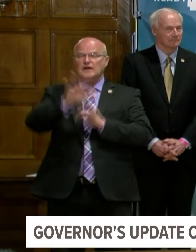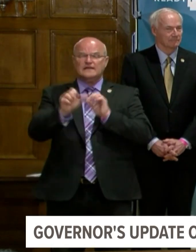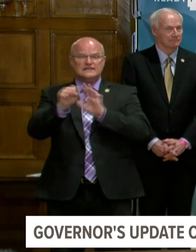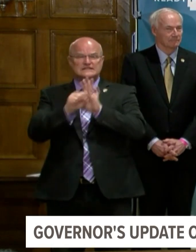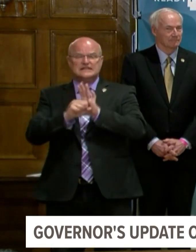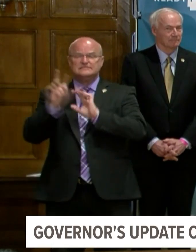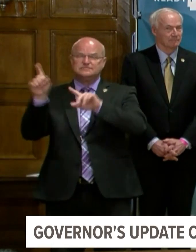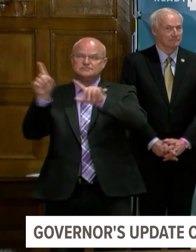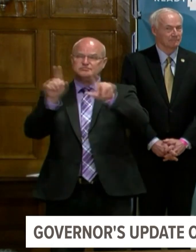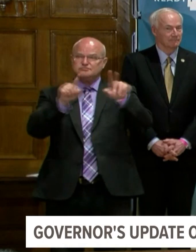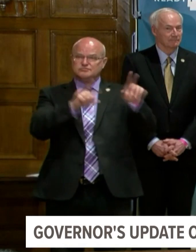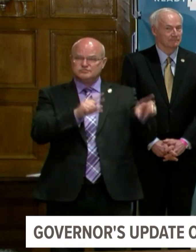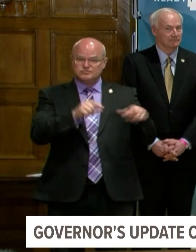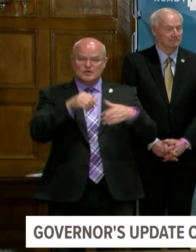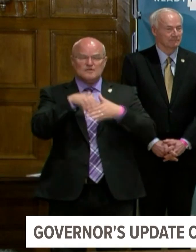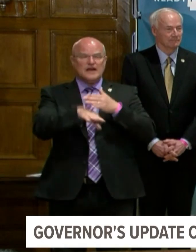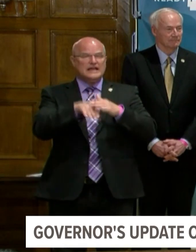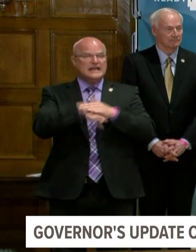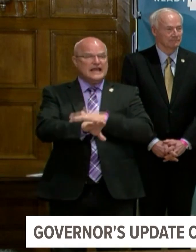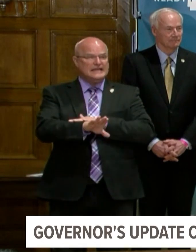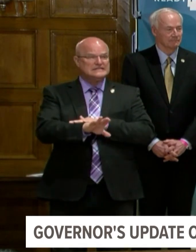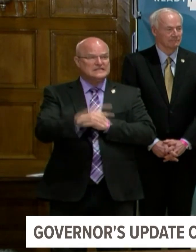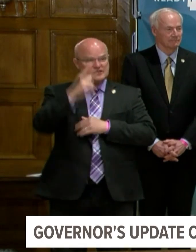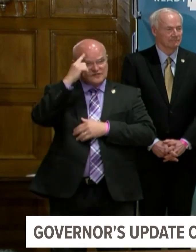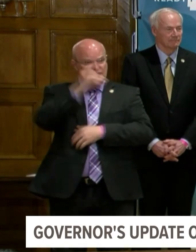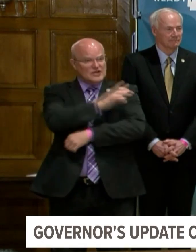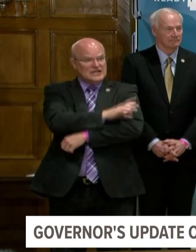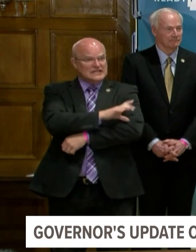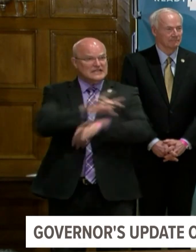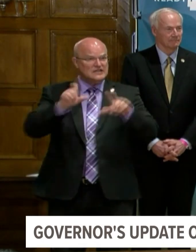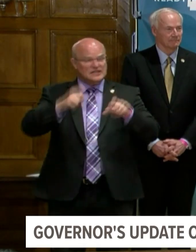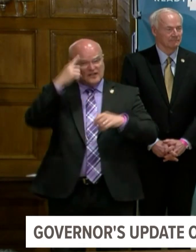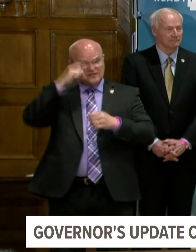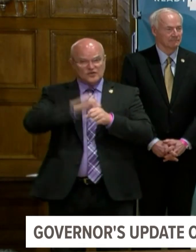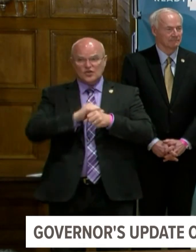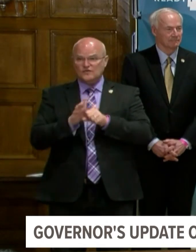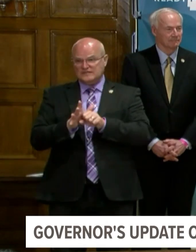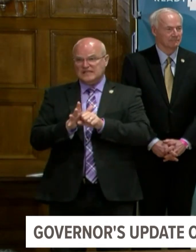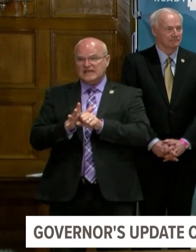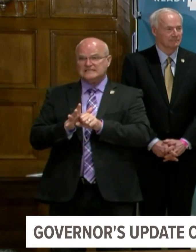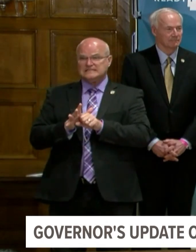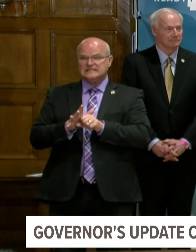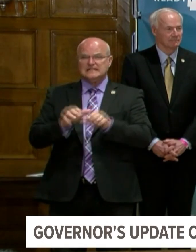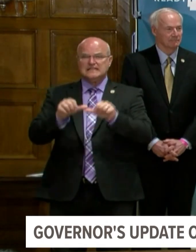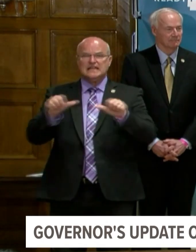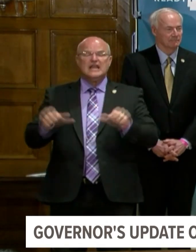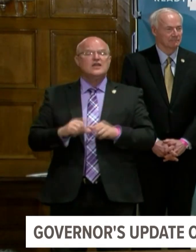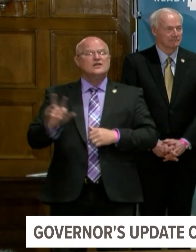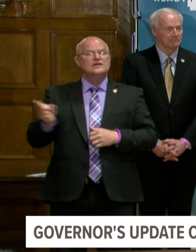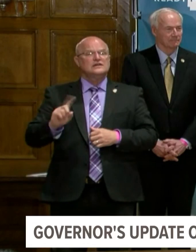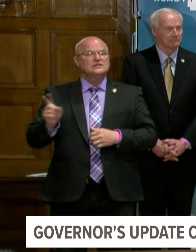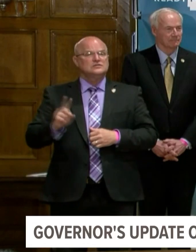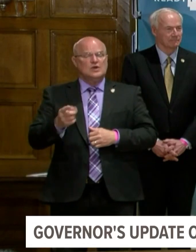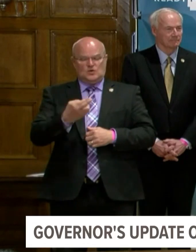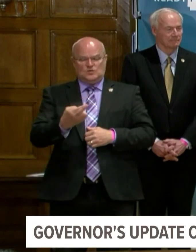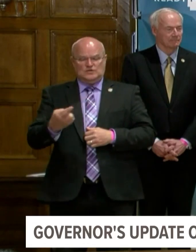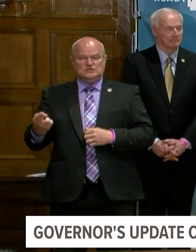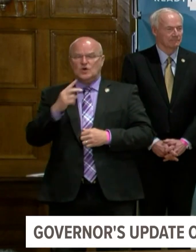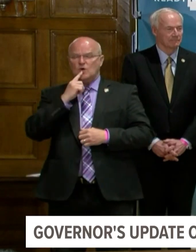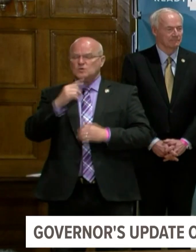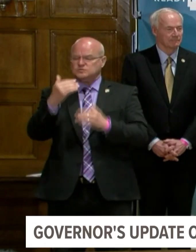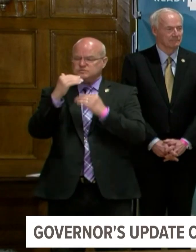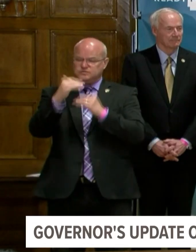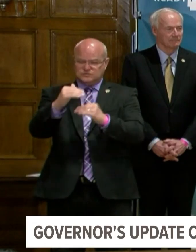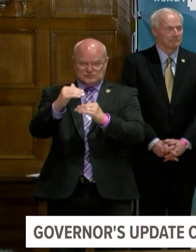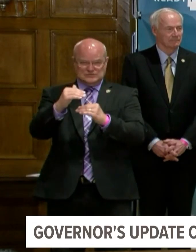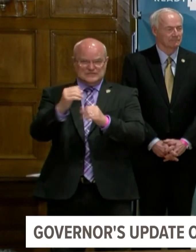state to provide access to clinical testing for COVID-19 in areas where resources